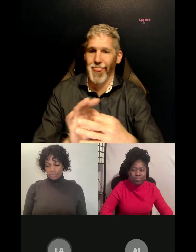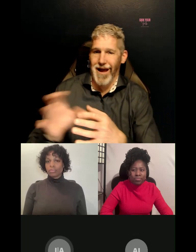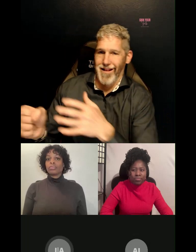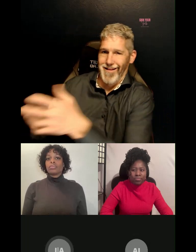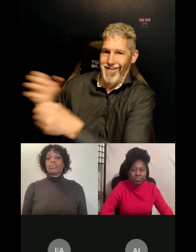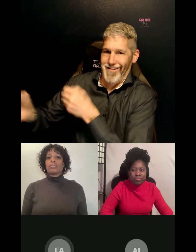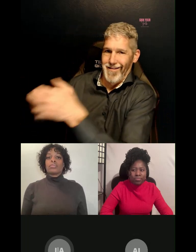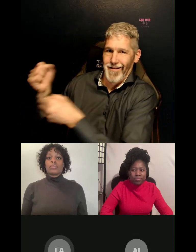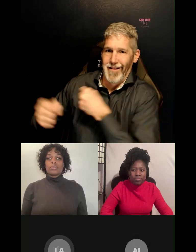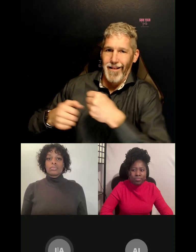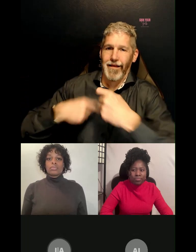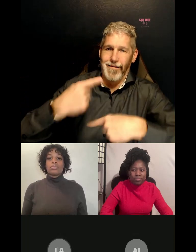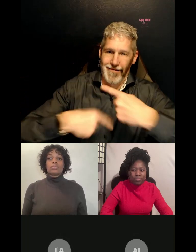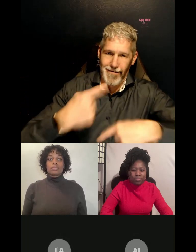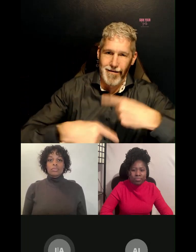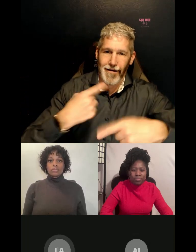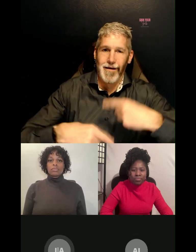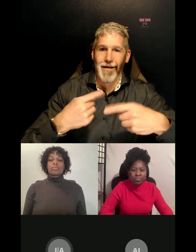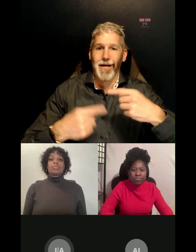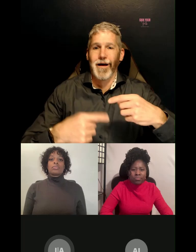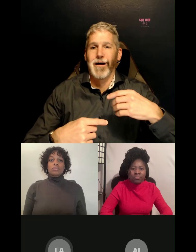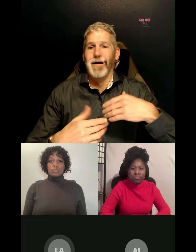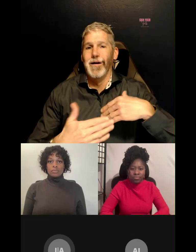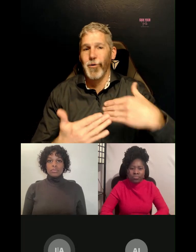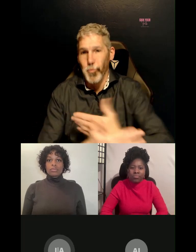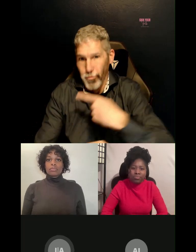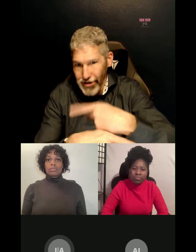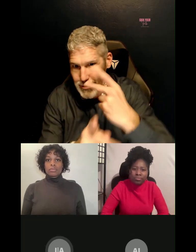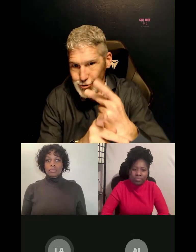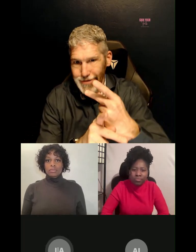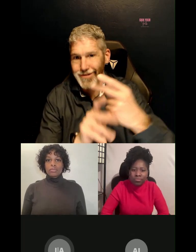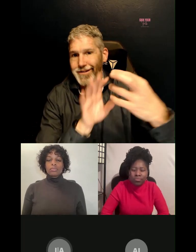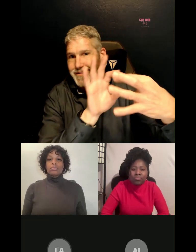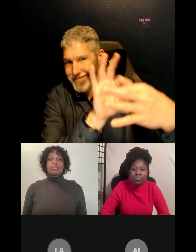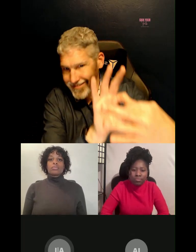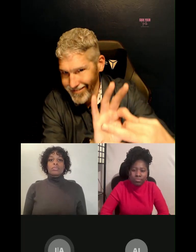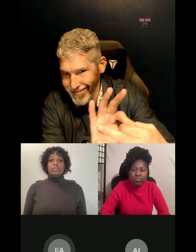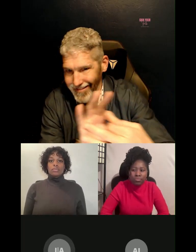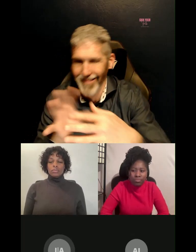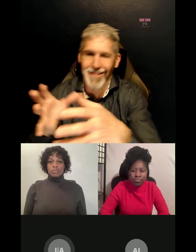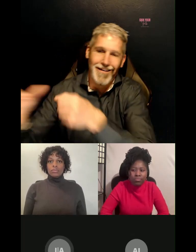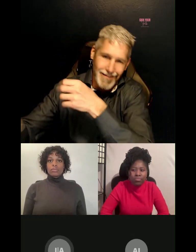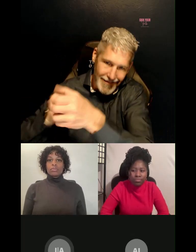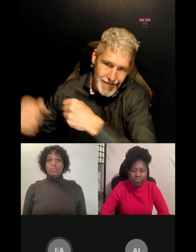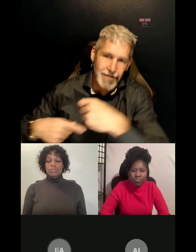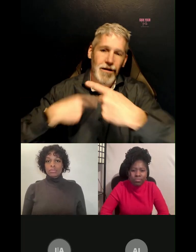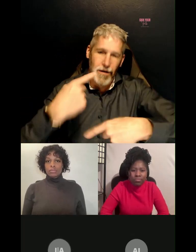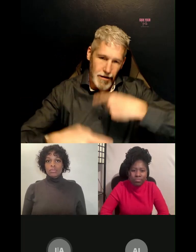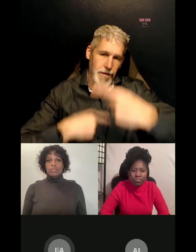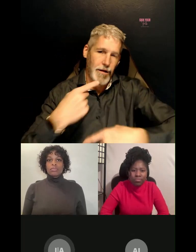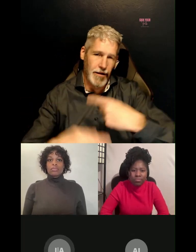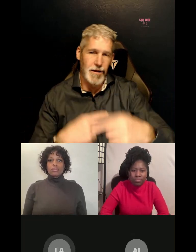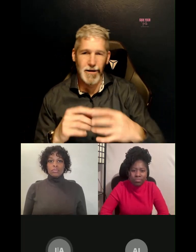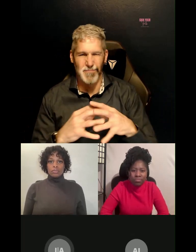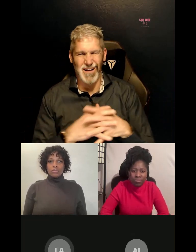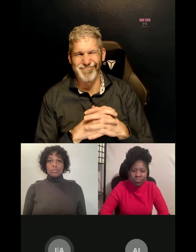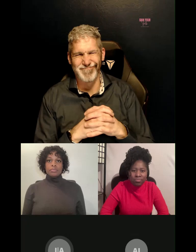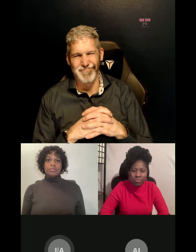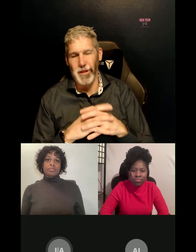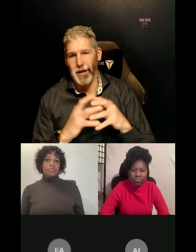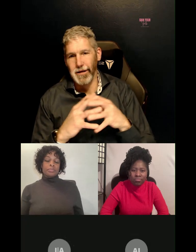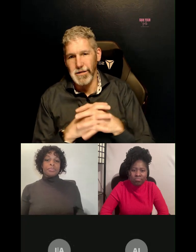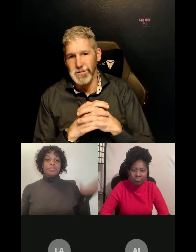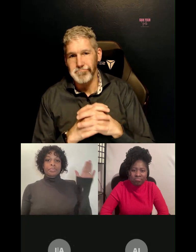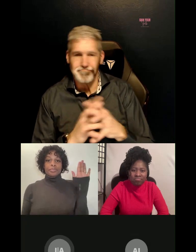once those connections are made, then they can pull others in. Then they can keep the wheel in motion.